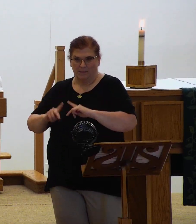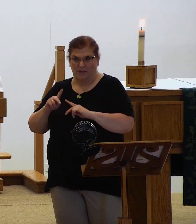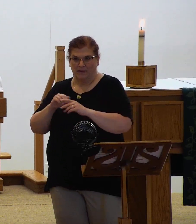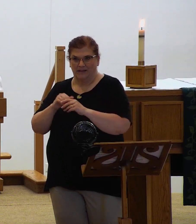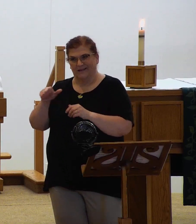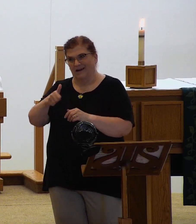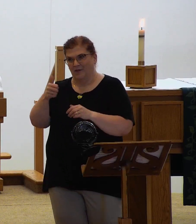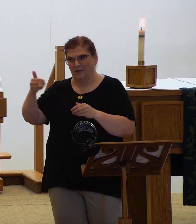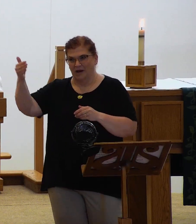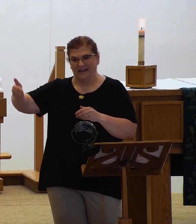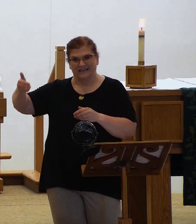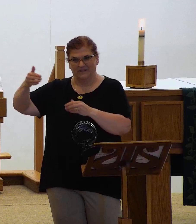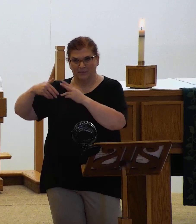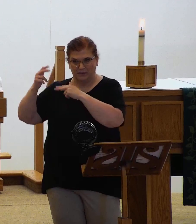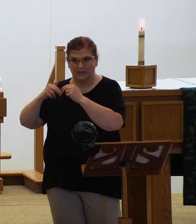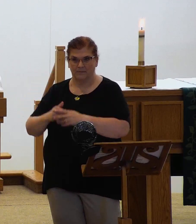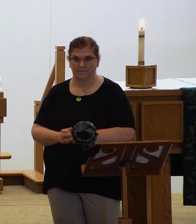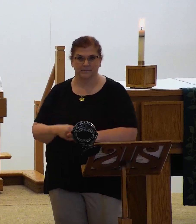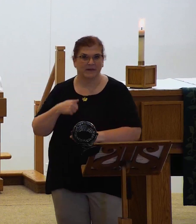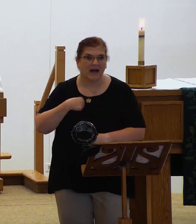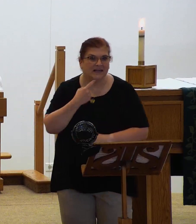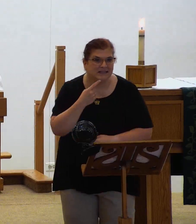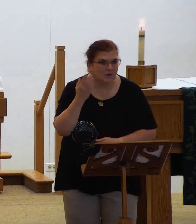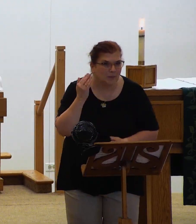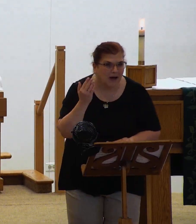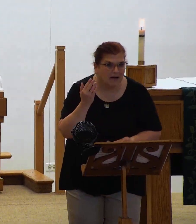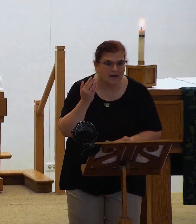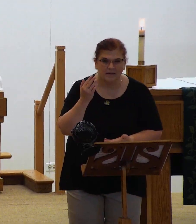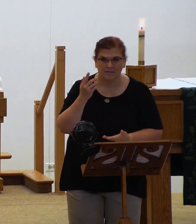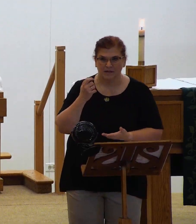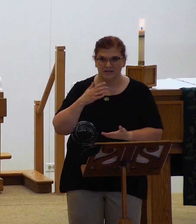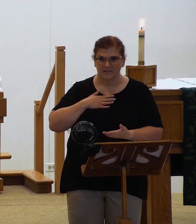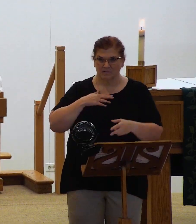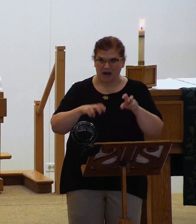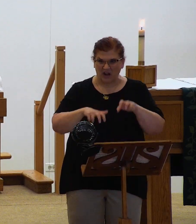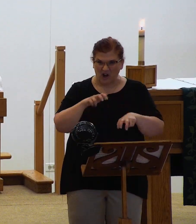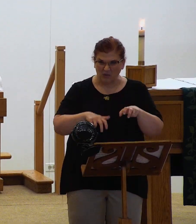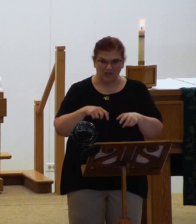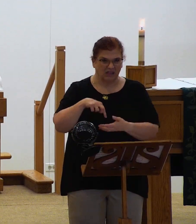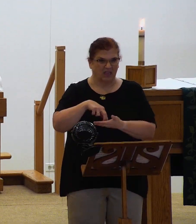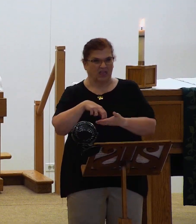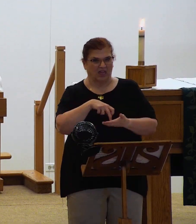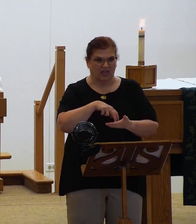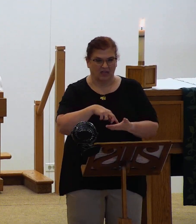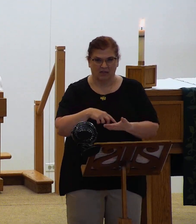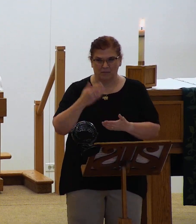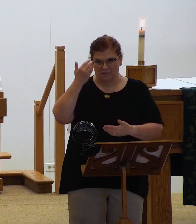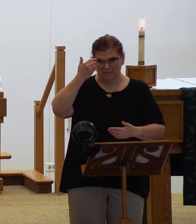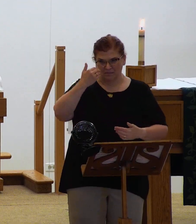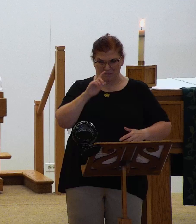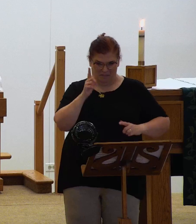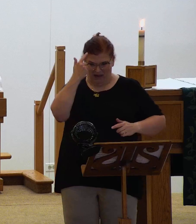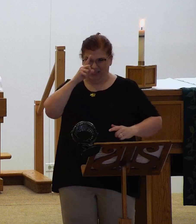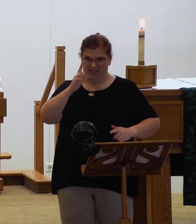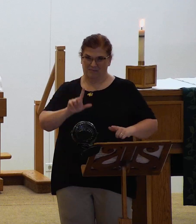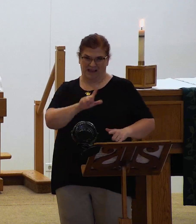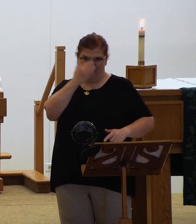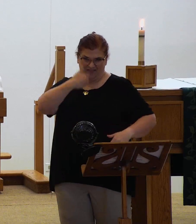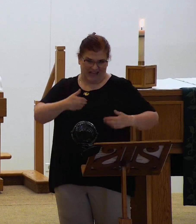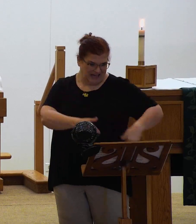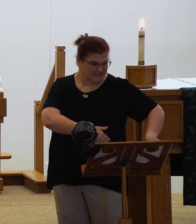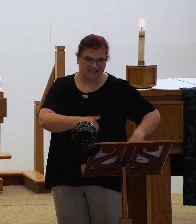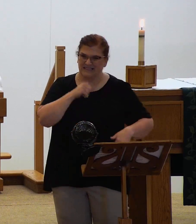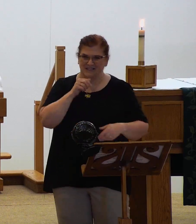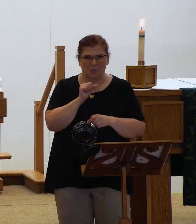building. I tell you this in part because of my awkwardness in getting around. My left side doesn't work exactly as I would like to have it